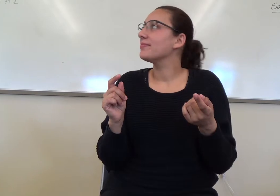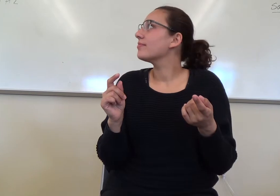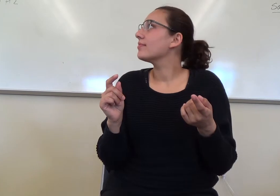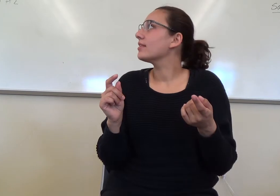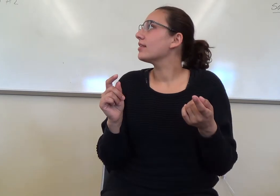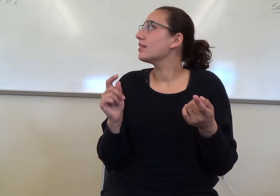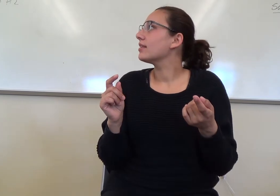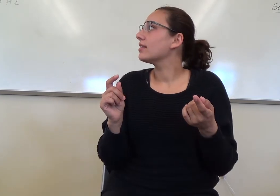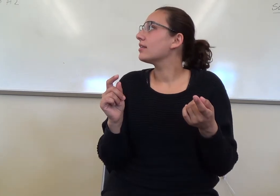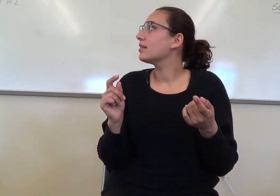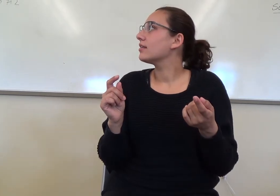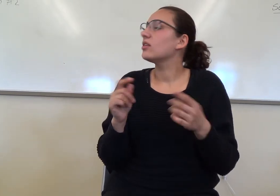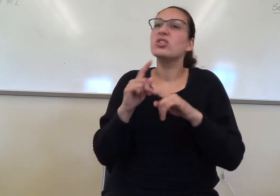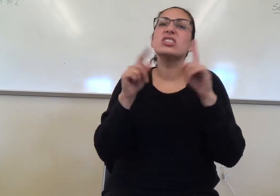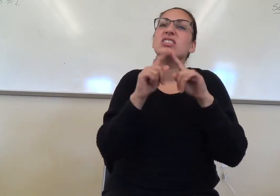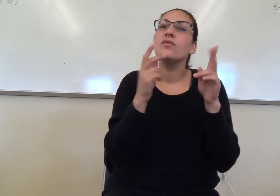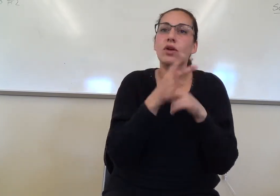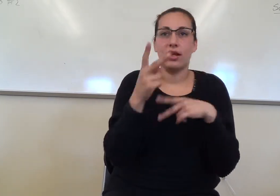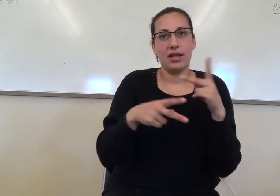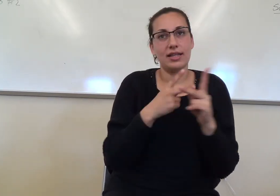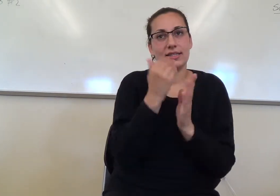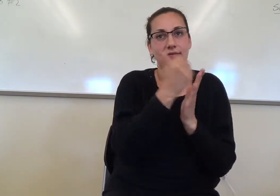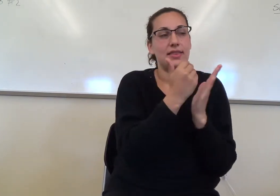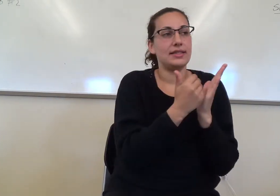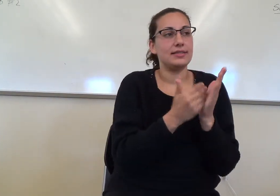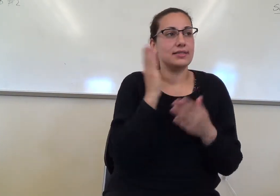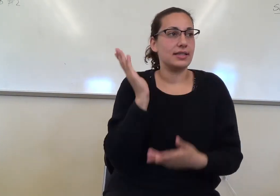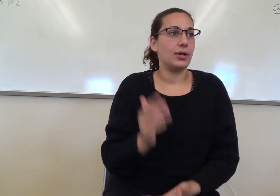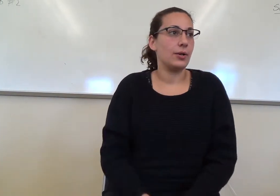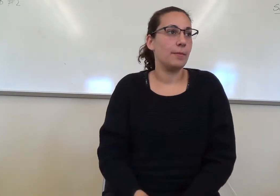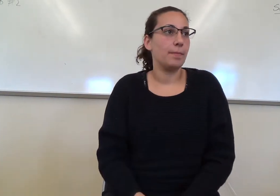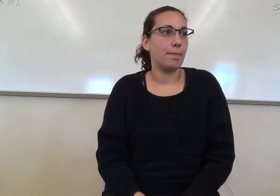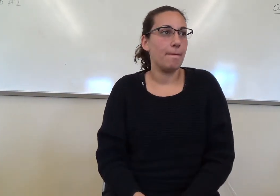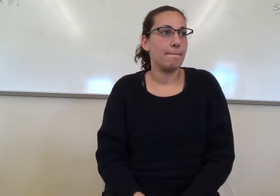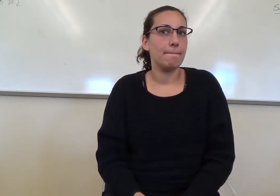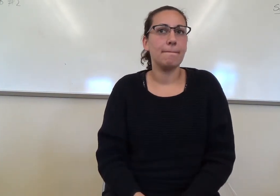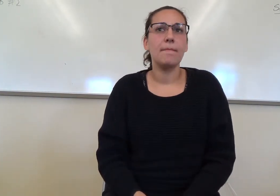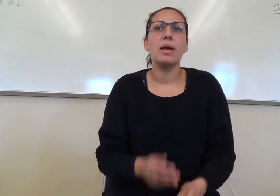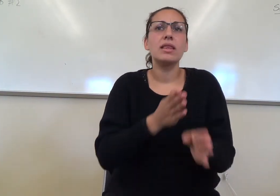No. What can we say is the main idea?